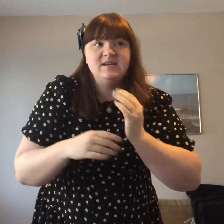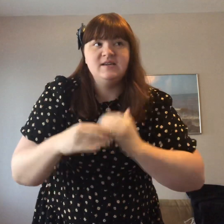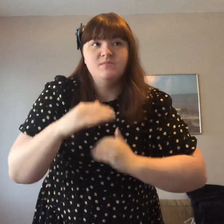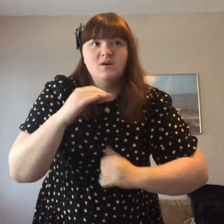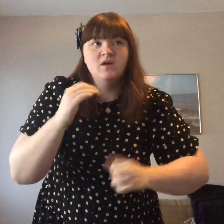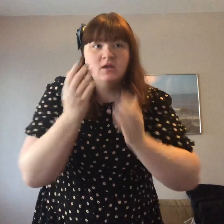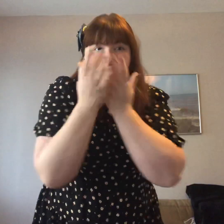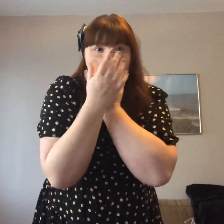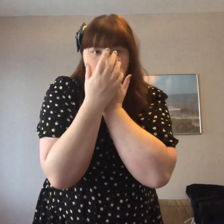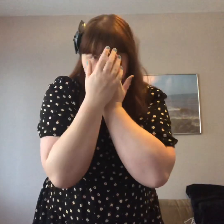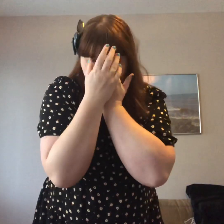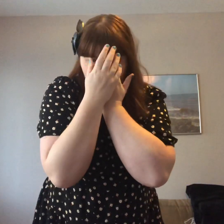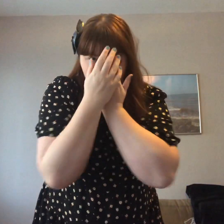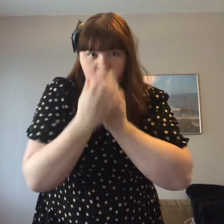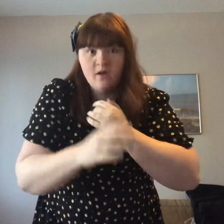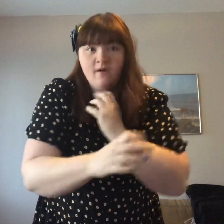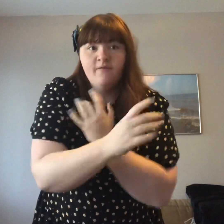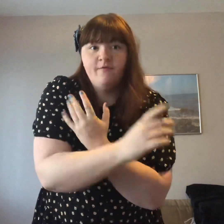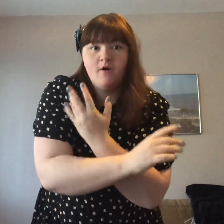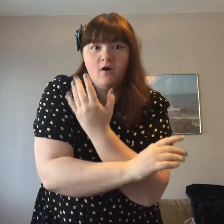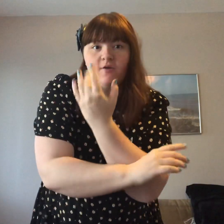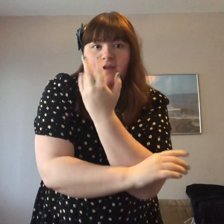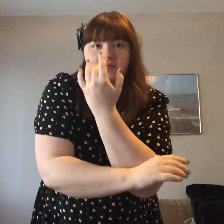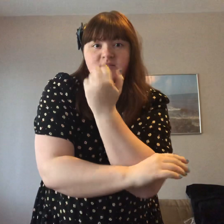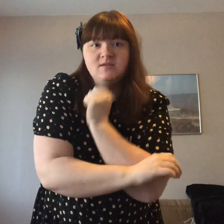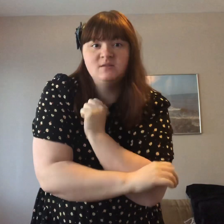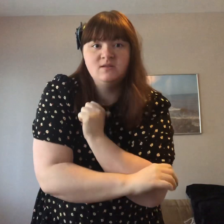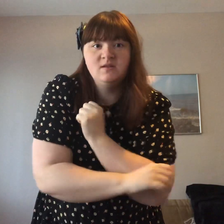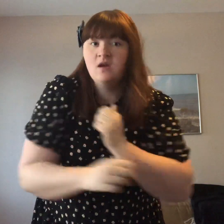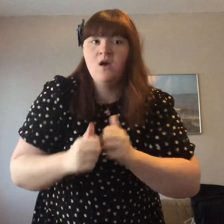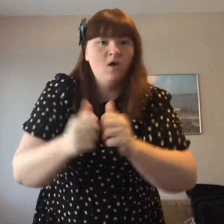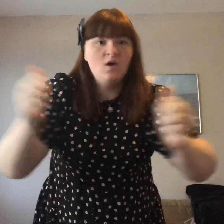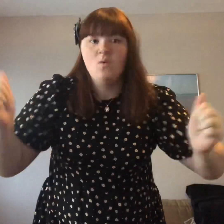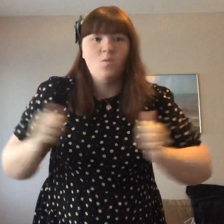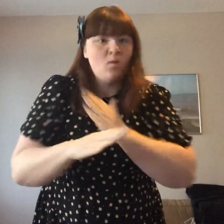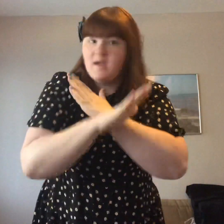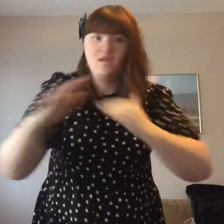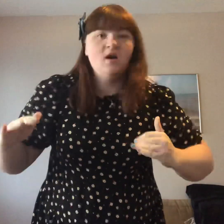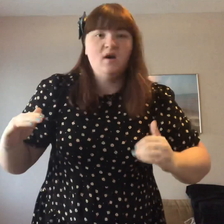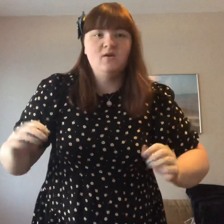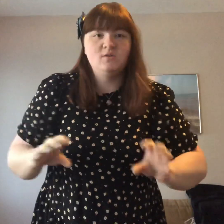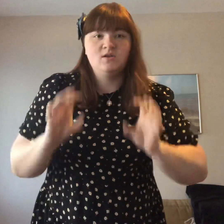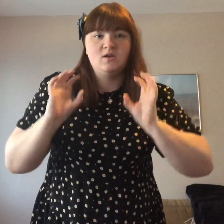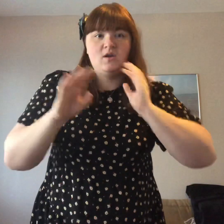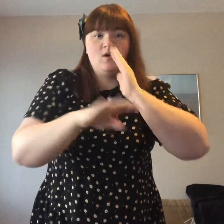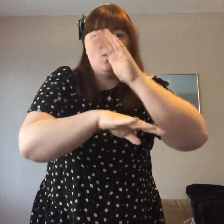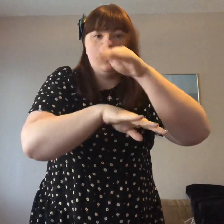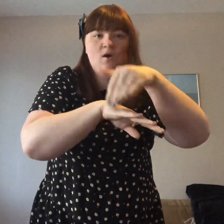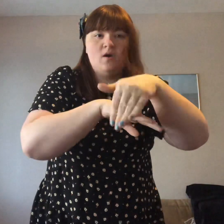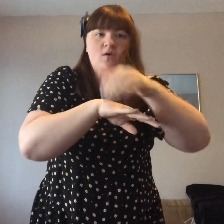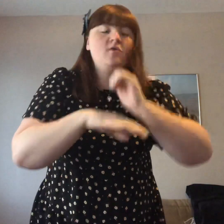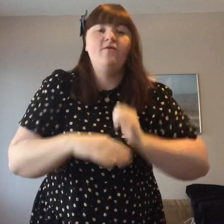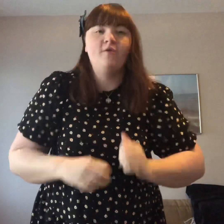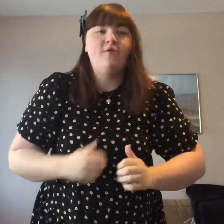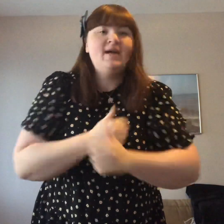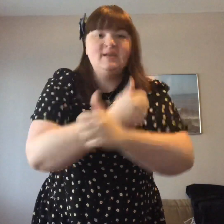Deep, dark forest. We can't go over it.